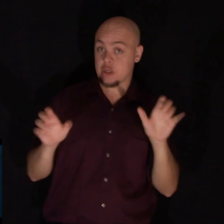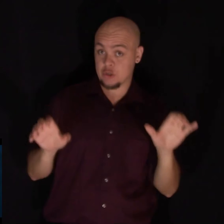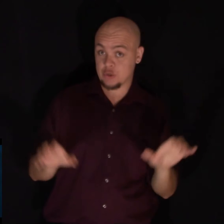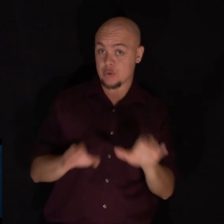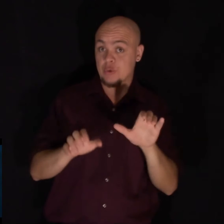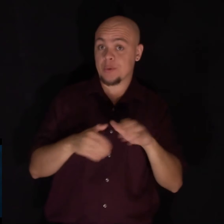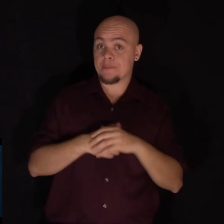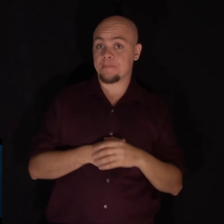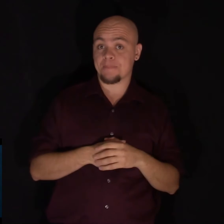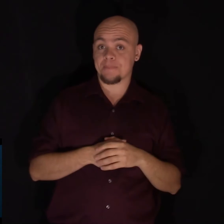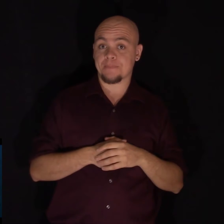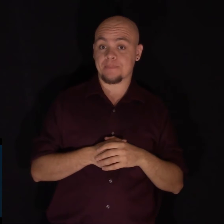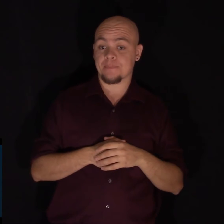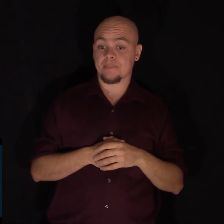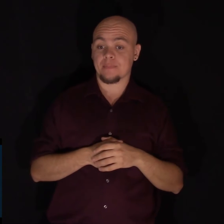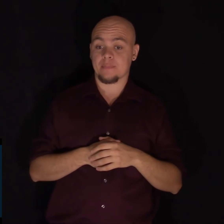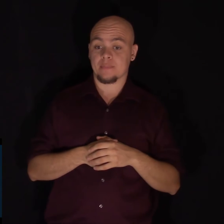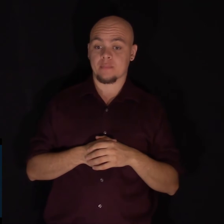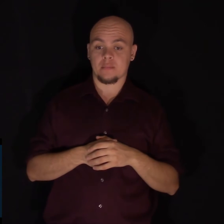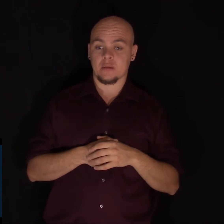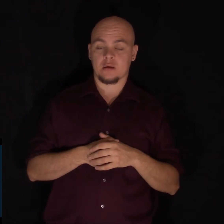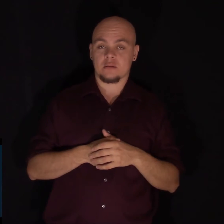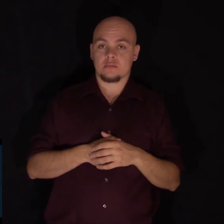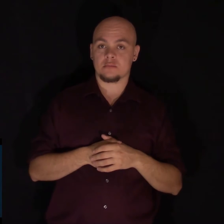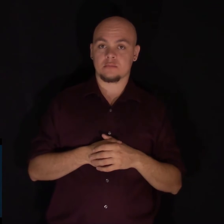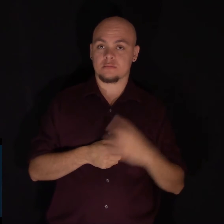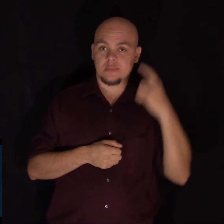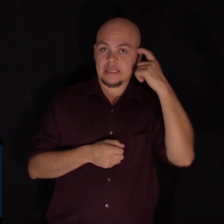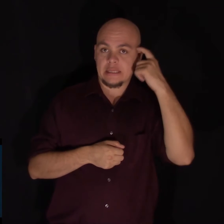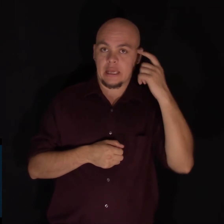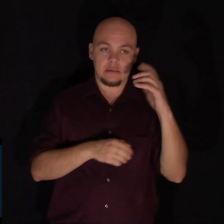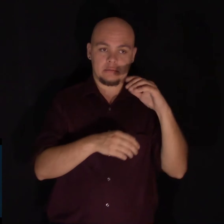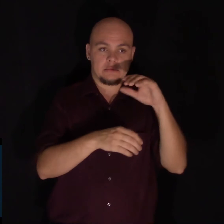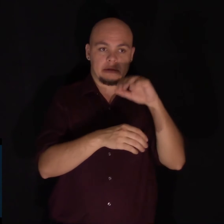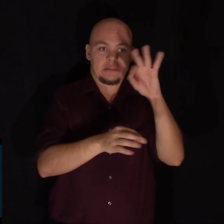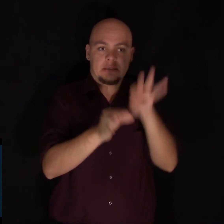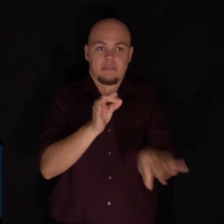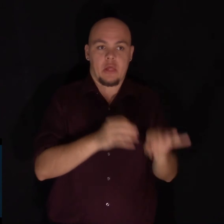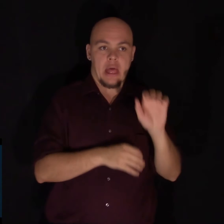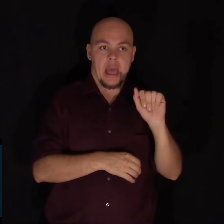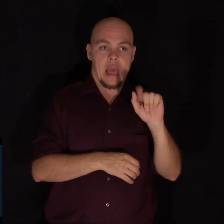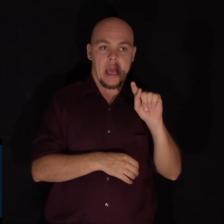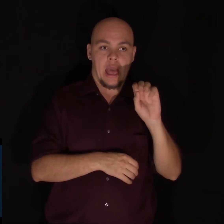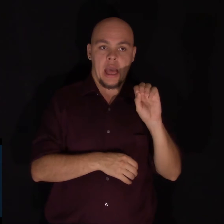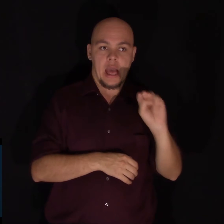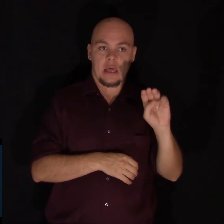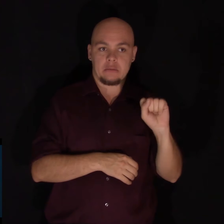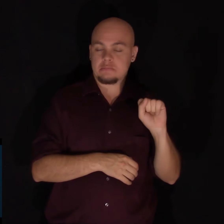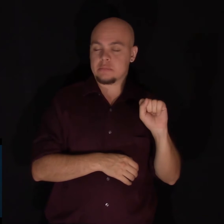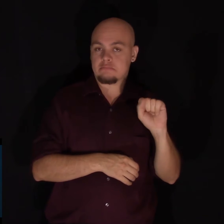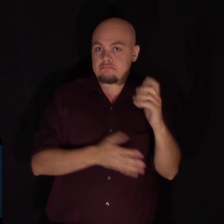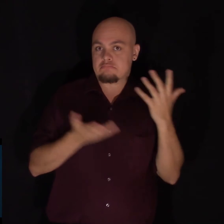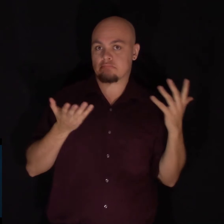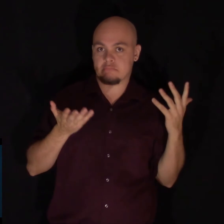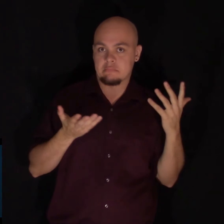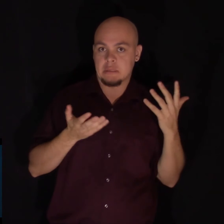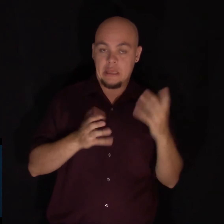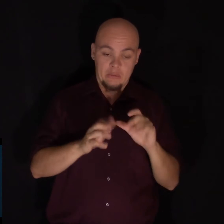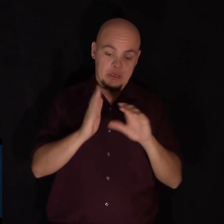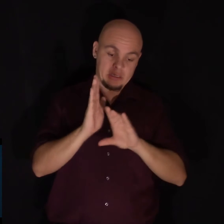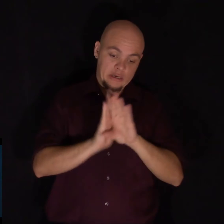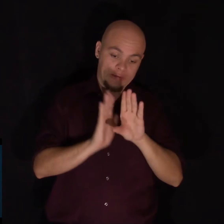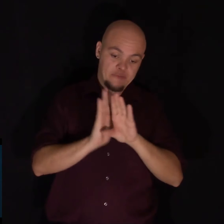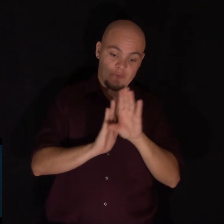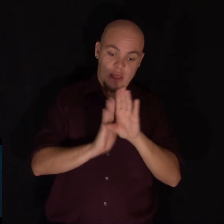I mean, there's just atoms in here. And as long as we continue to build systems